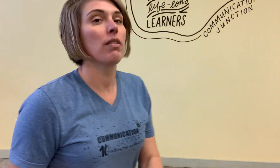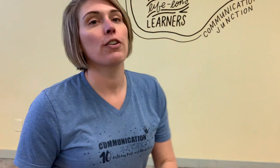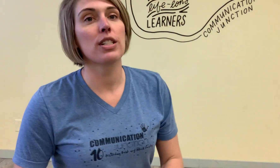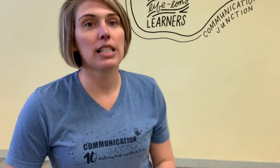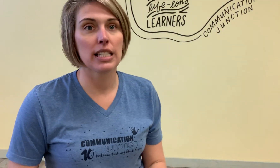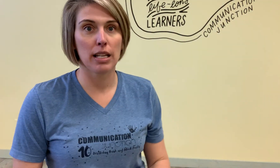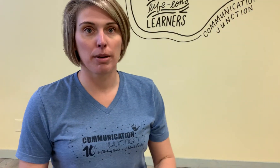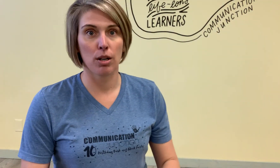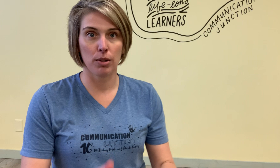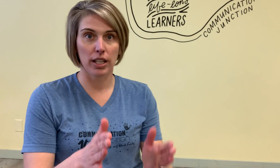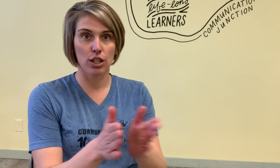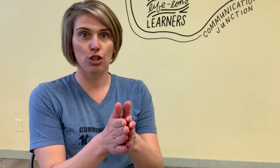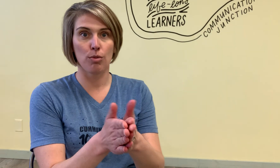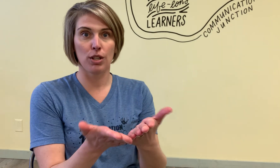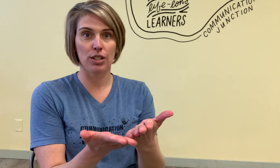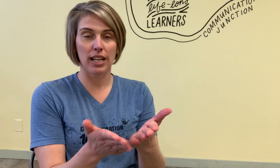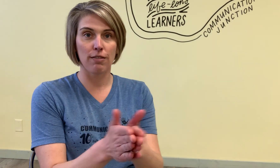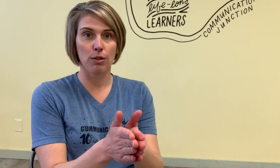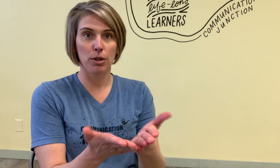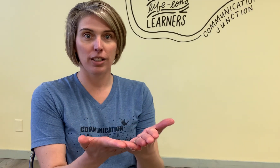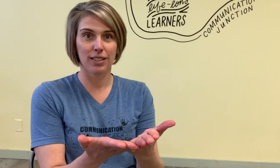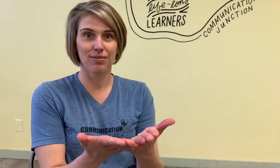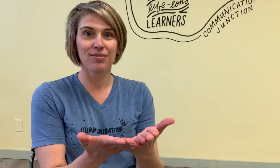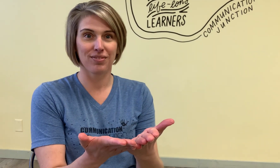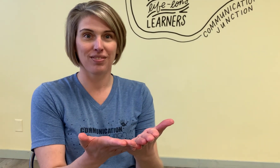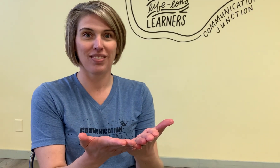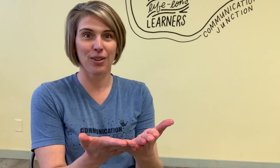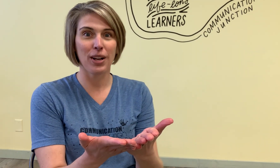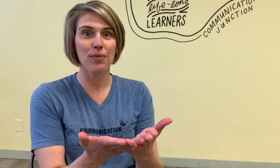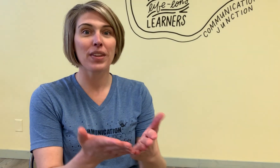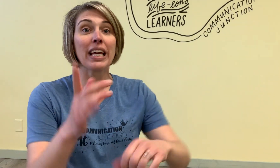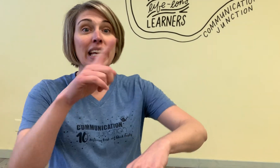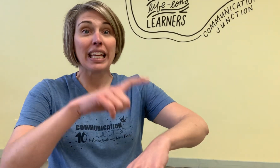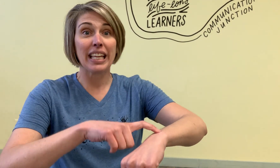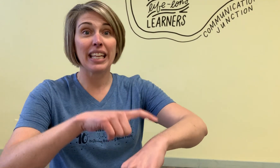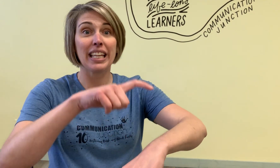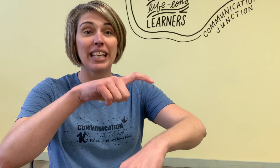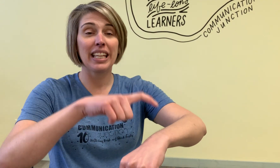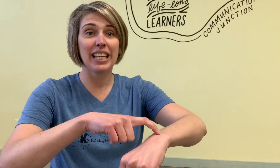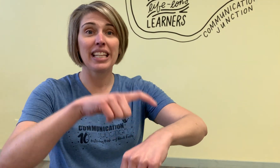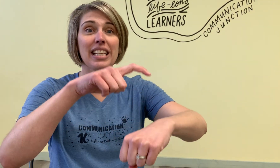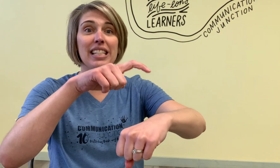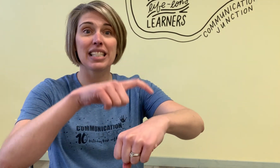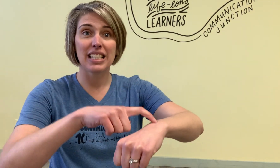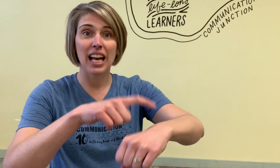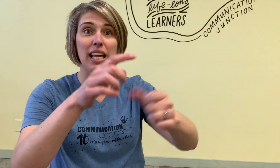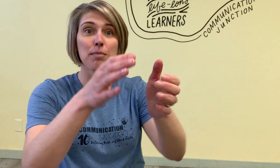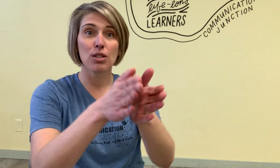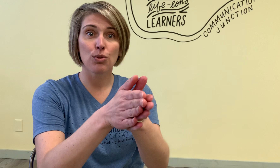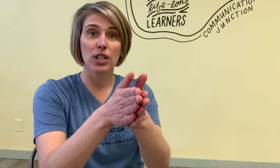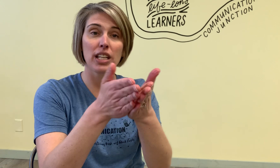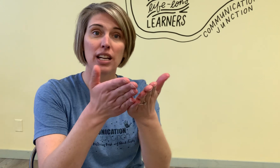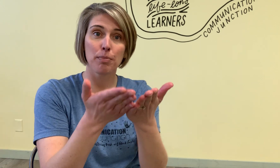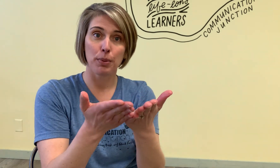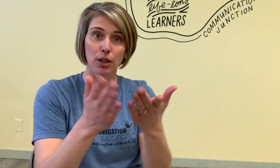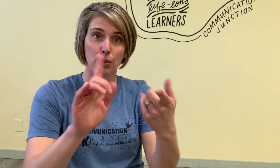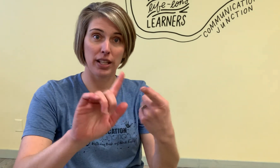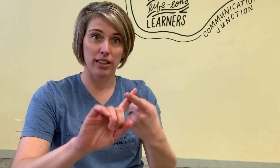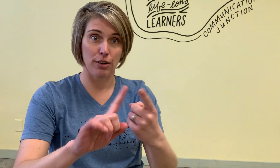first, let's sing about our book. Can you show me your sign for book? Here we go. It is time to read a book with all